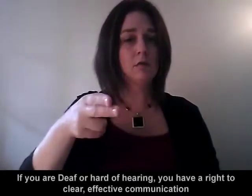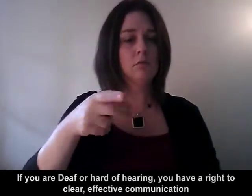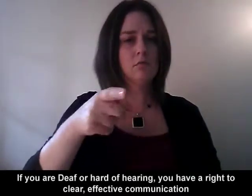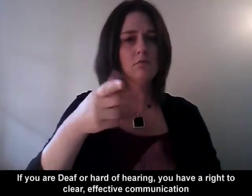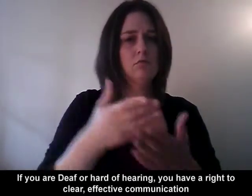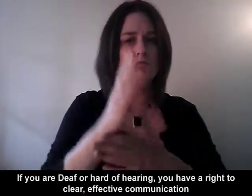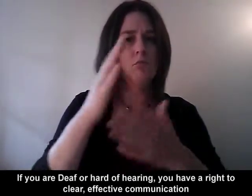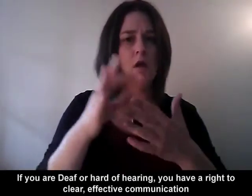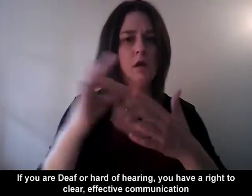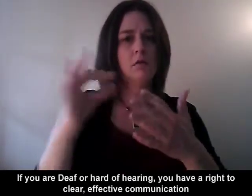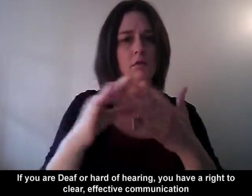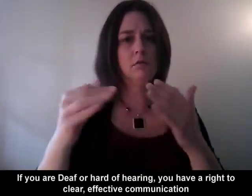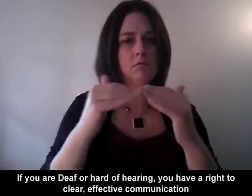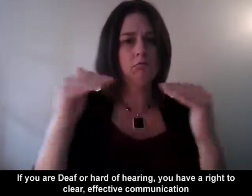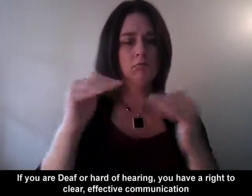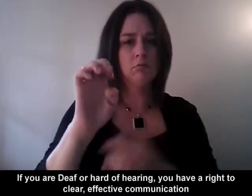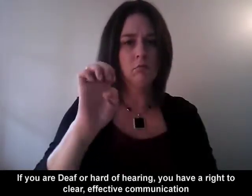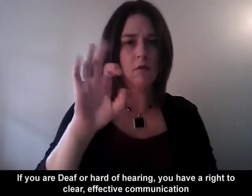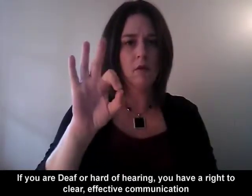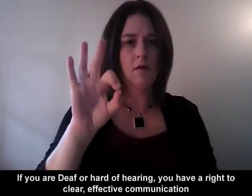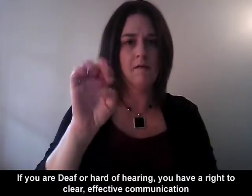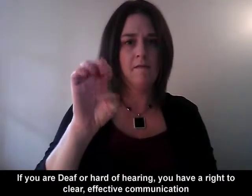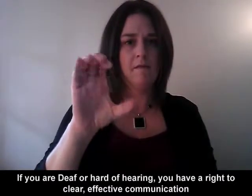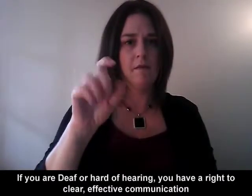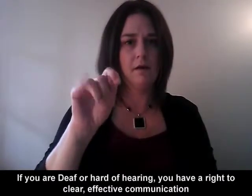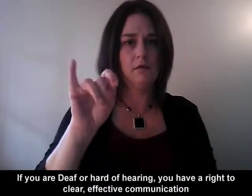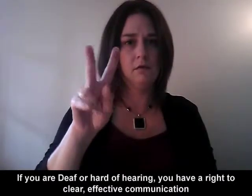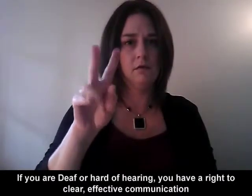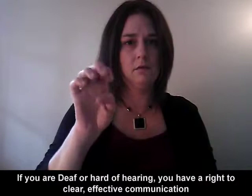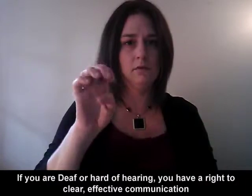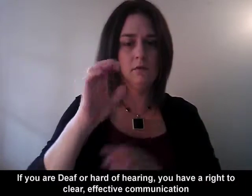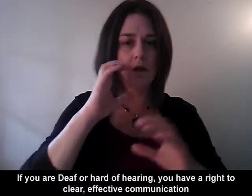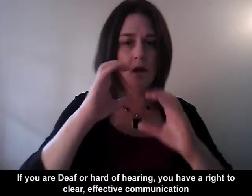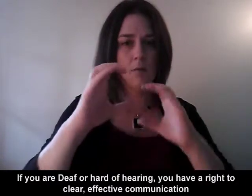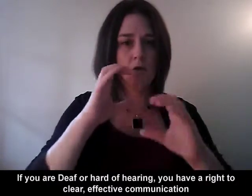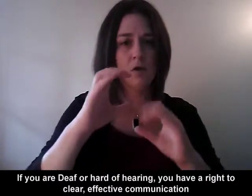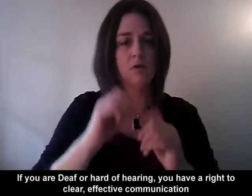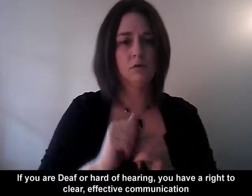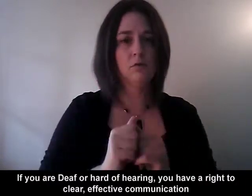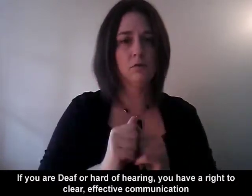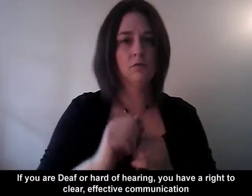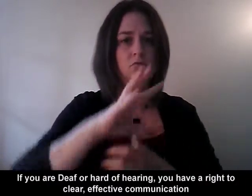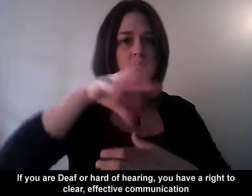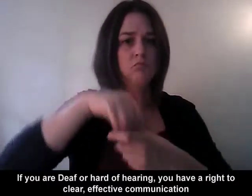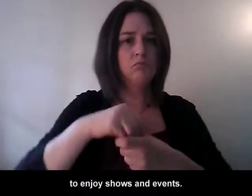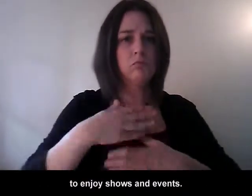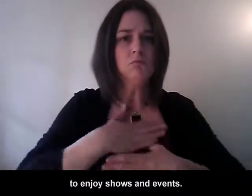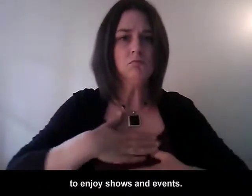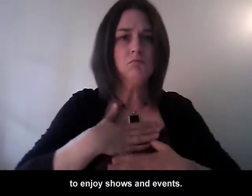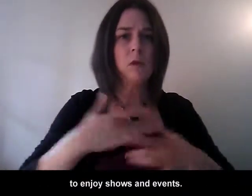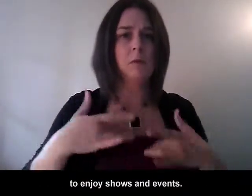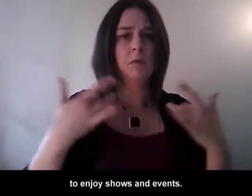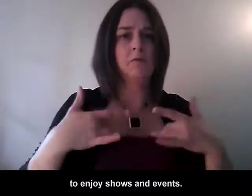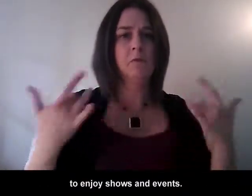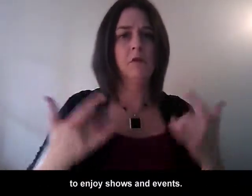If you are deaf or hard of hearing, you have a right to clear, effective communication to enjoy shows and